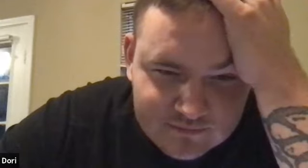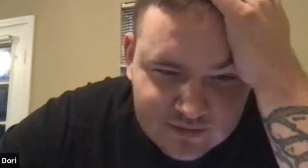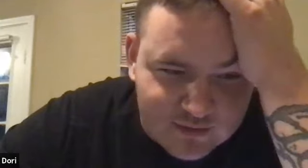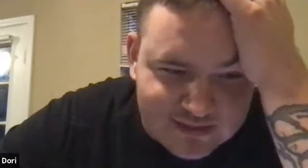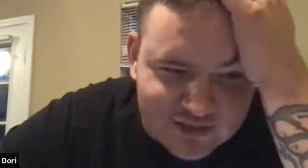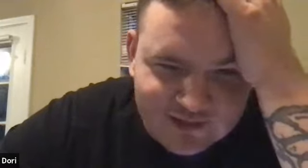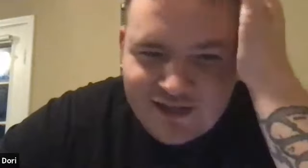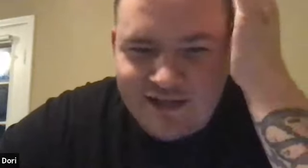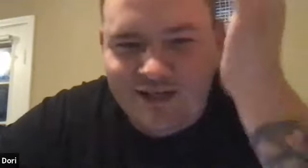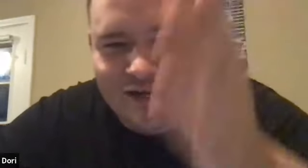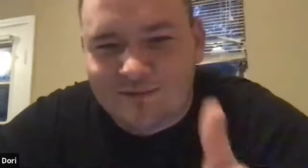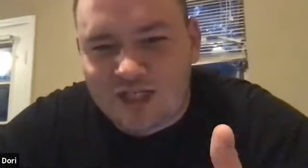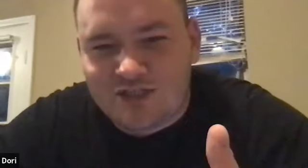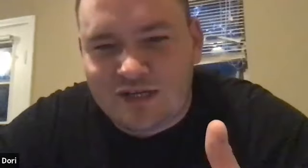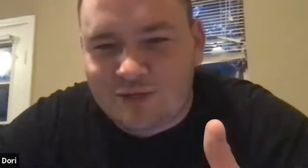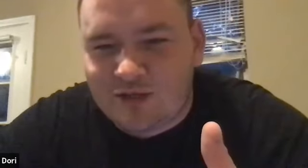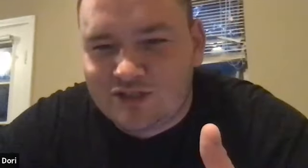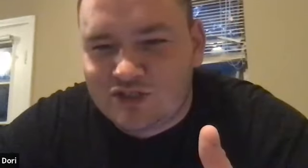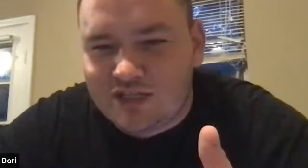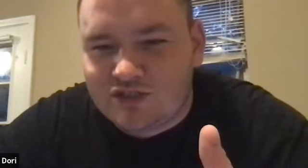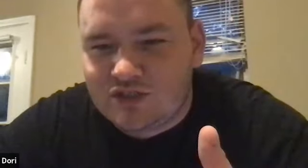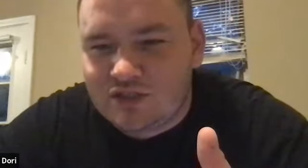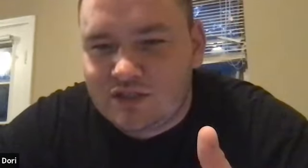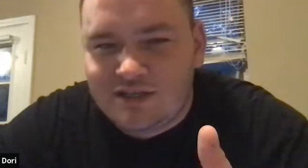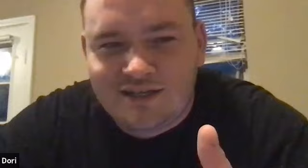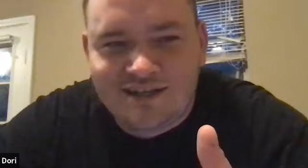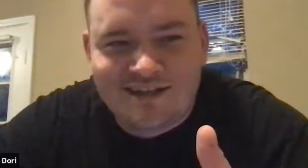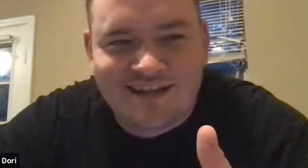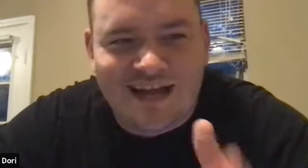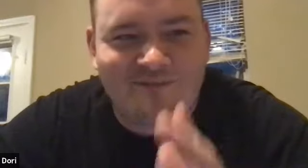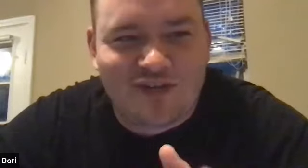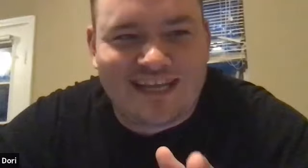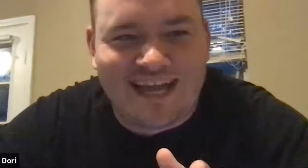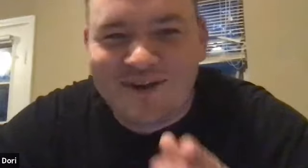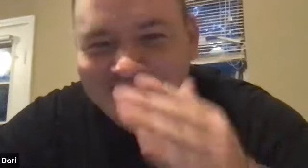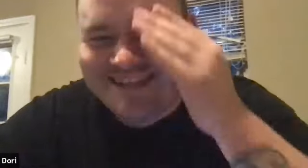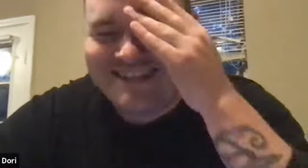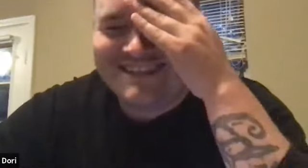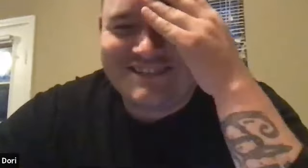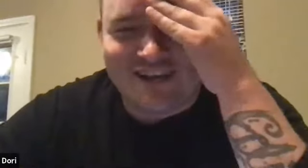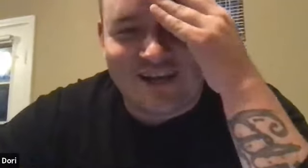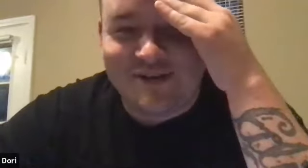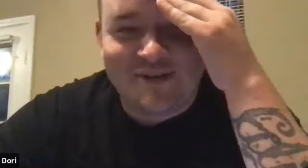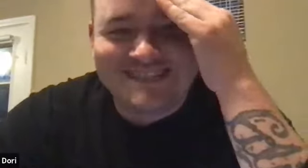Oh, so it is. Did her name change? Her name totally just changed. Mhm. I'm freaking out. I gotta quit doing it to